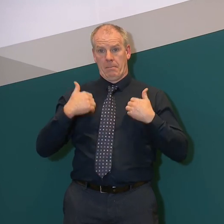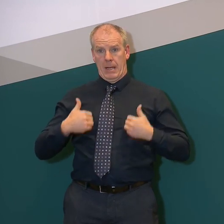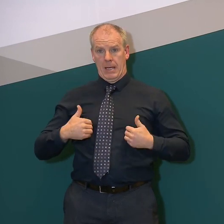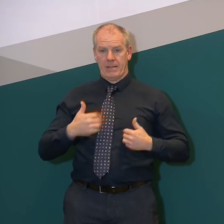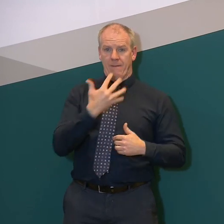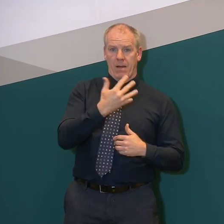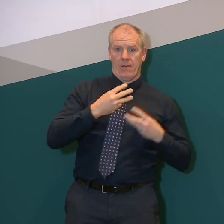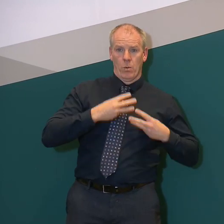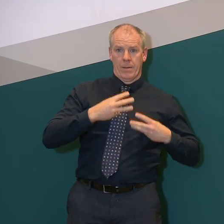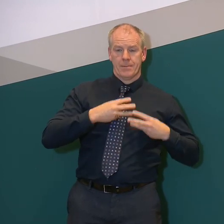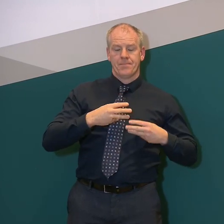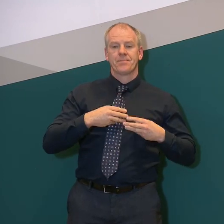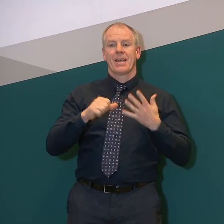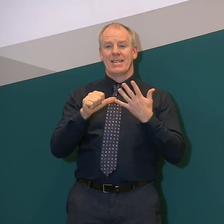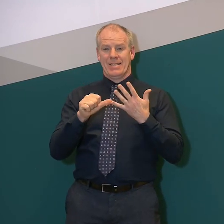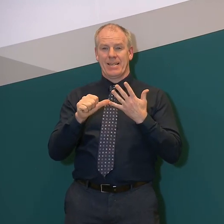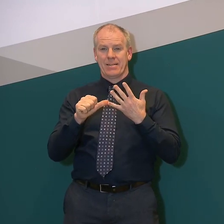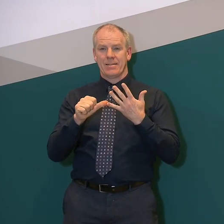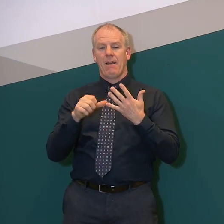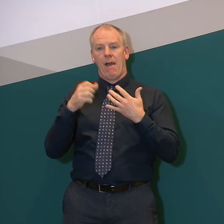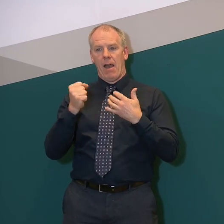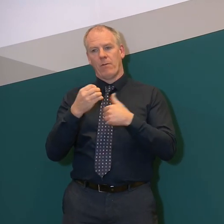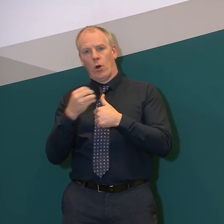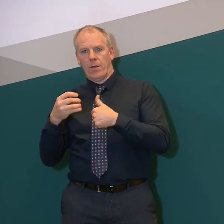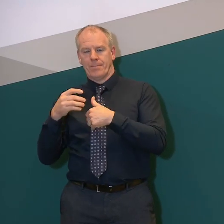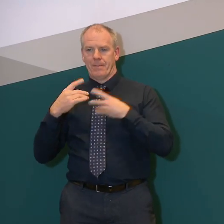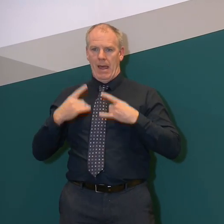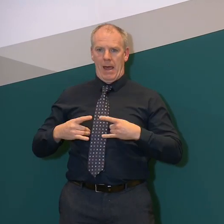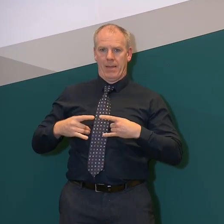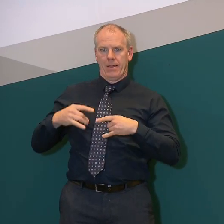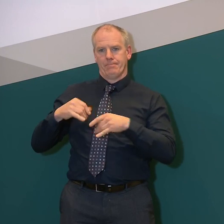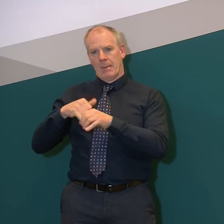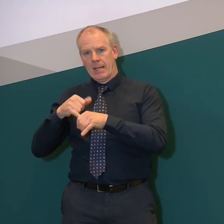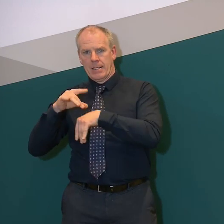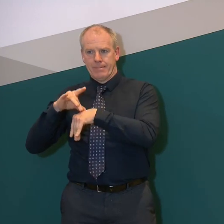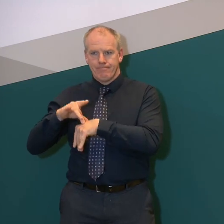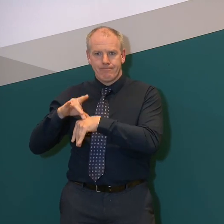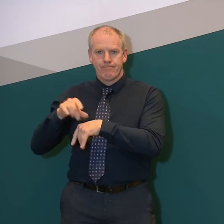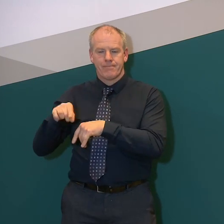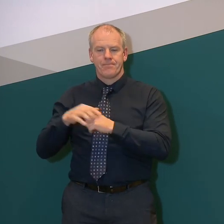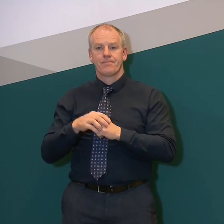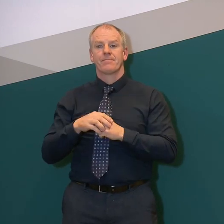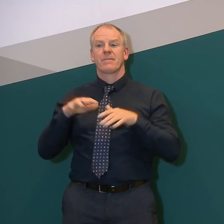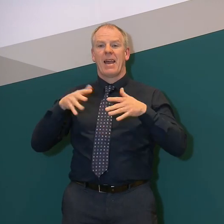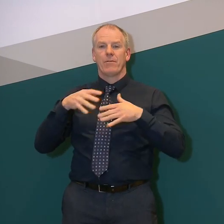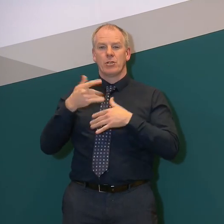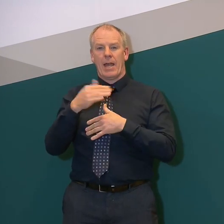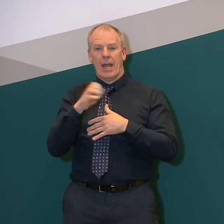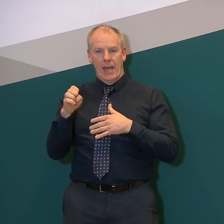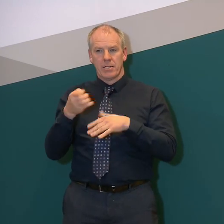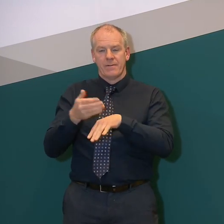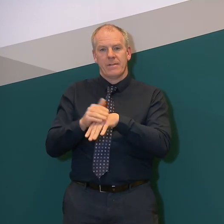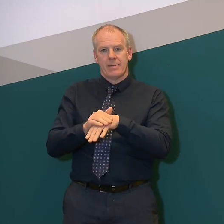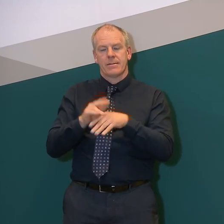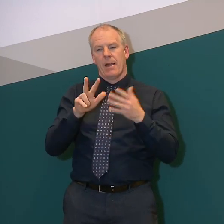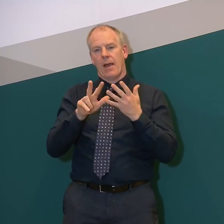males, 5 are females, and 6 of them had an underlying medical condition. The median age of the additional cases was